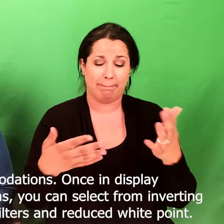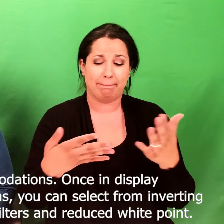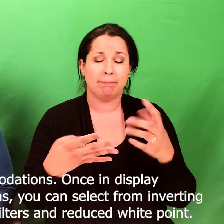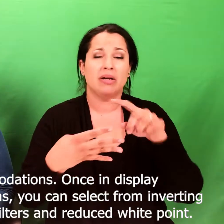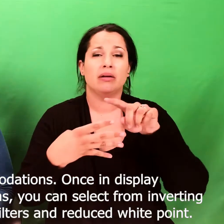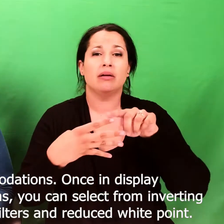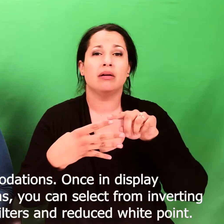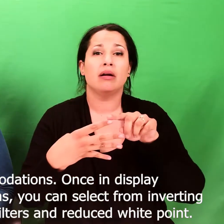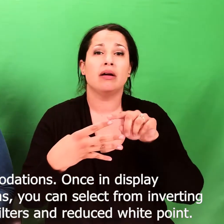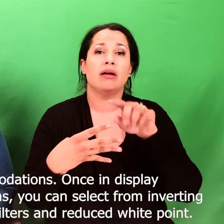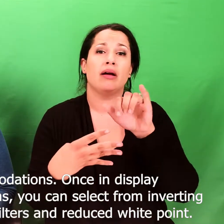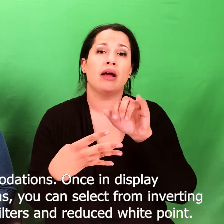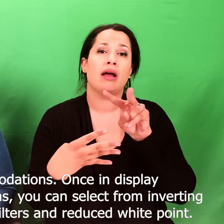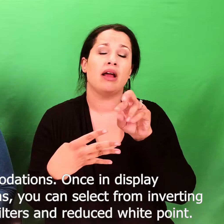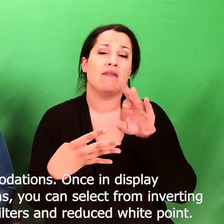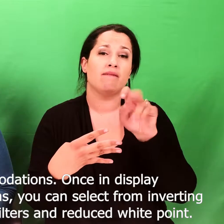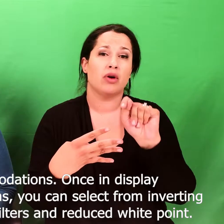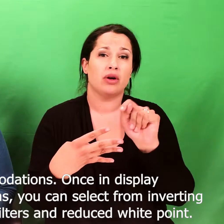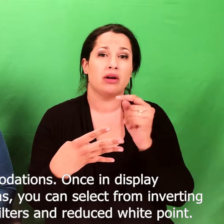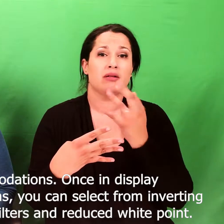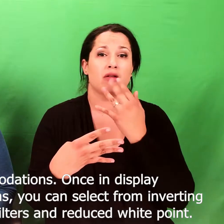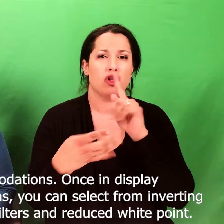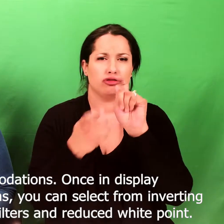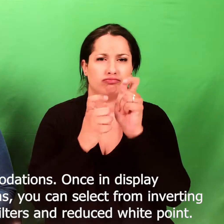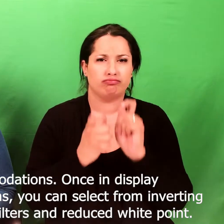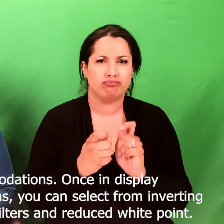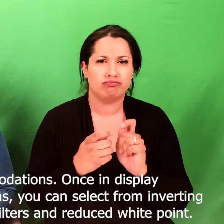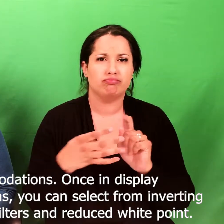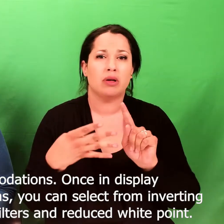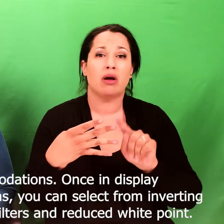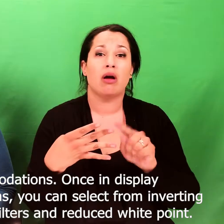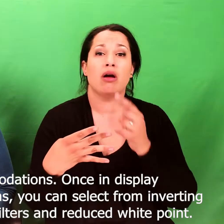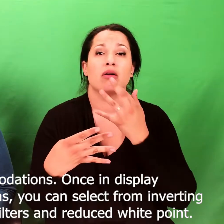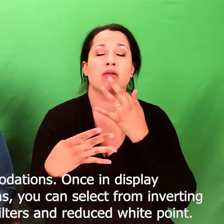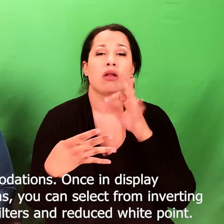Filters, and Reduce White Point.